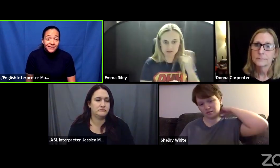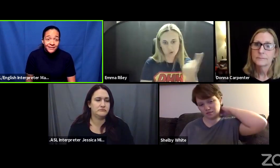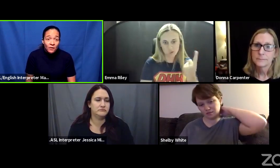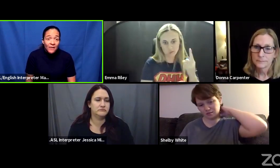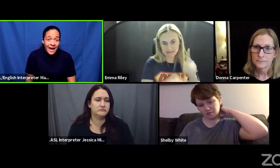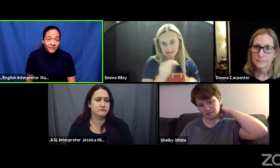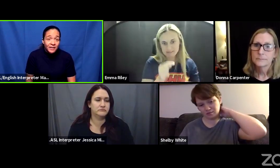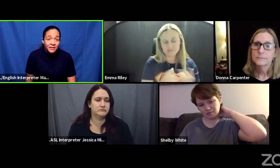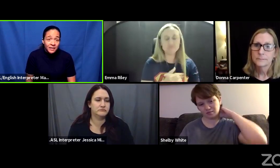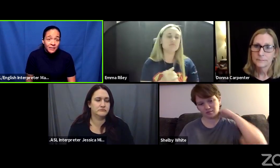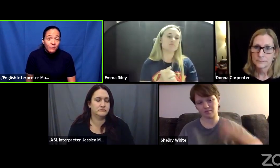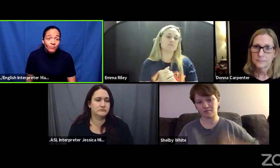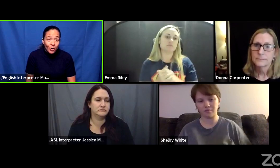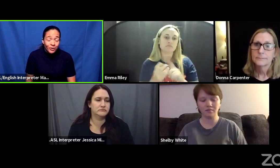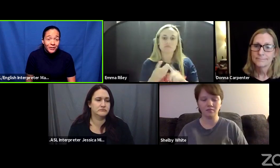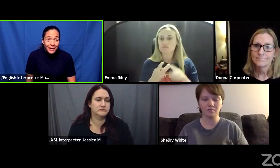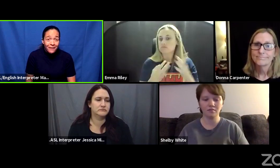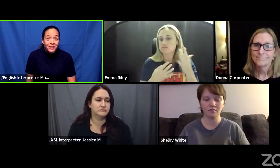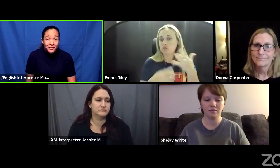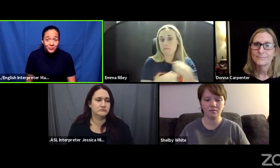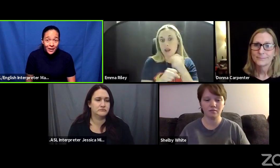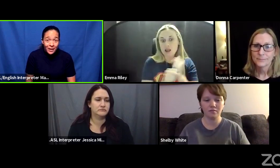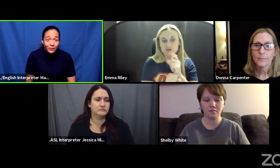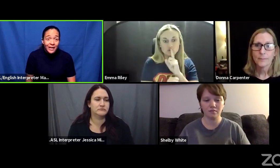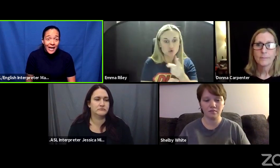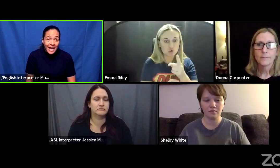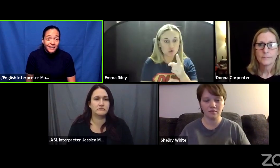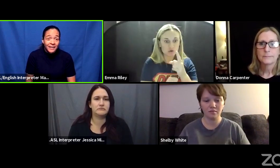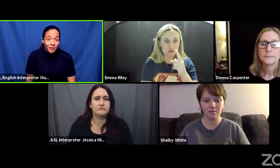Instill that self-advocacy part of it